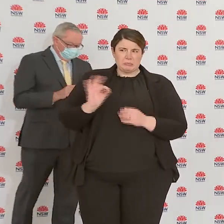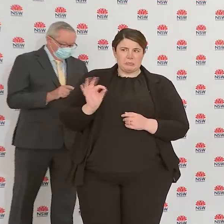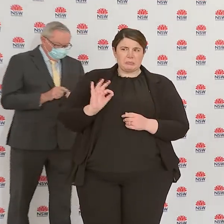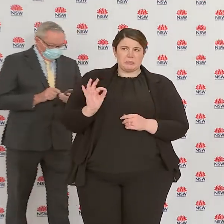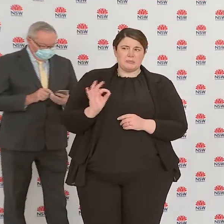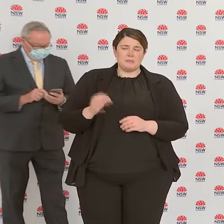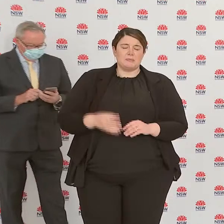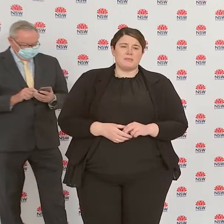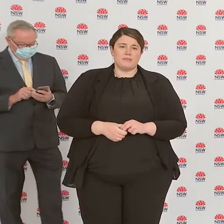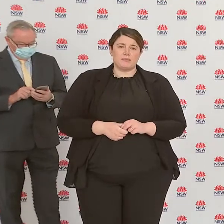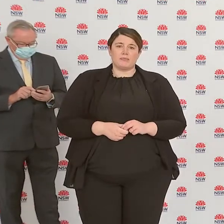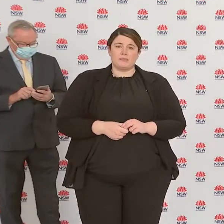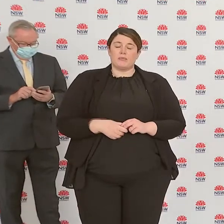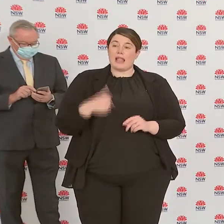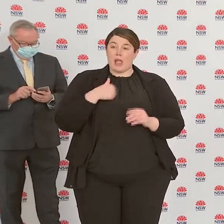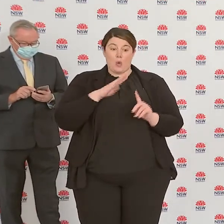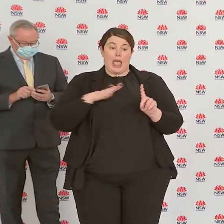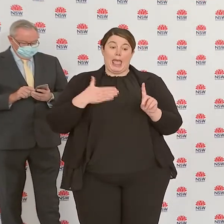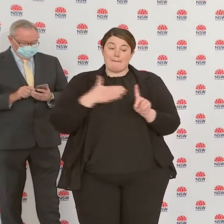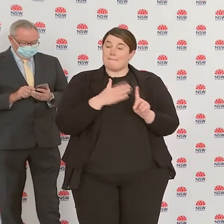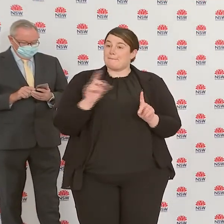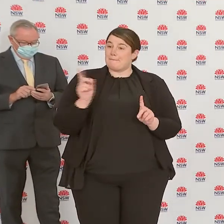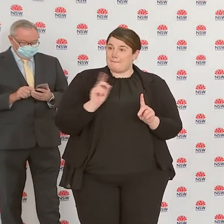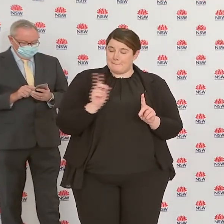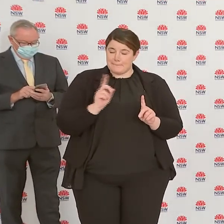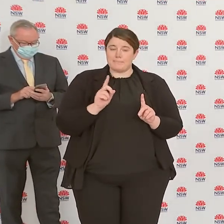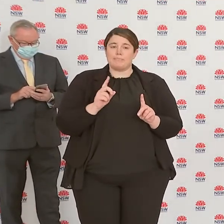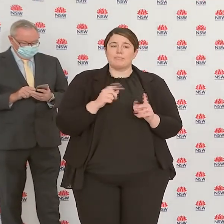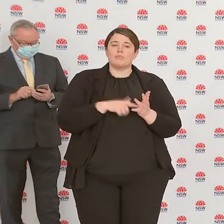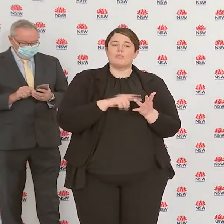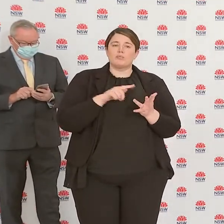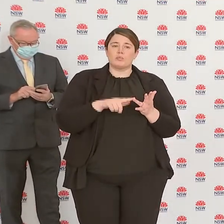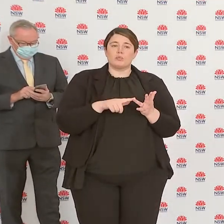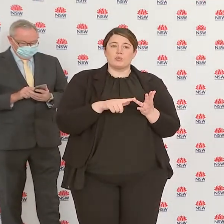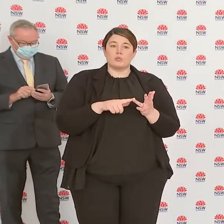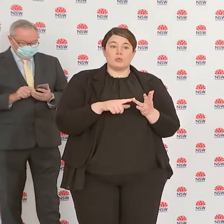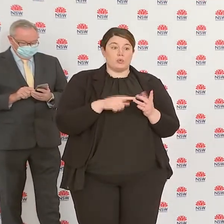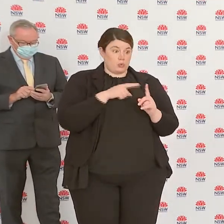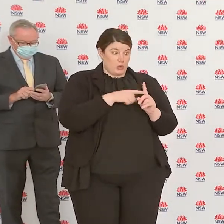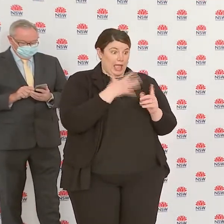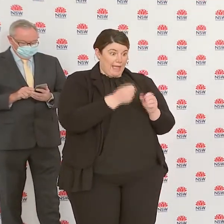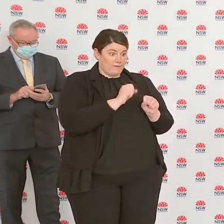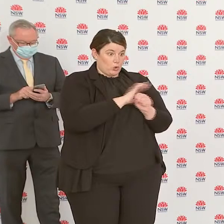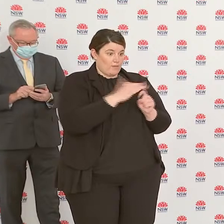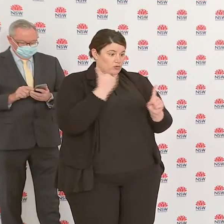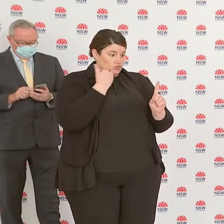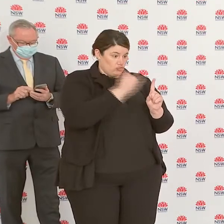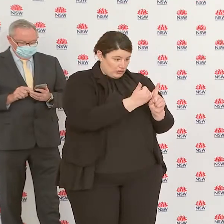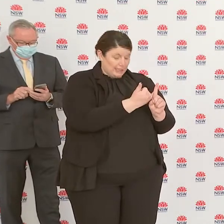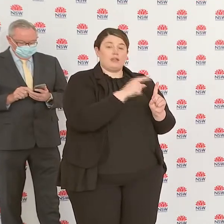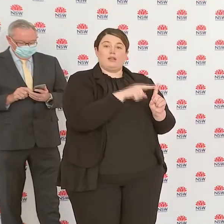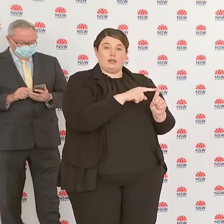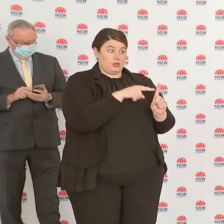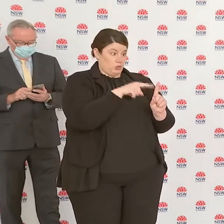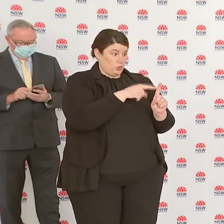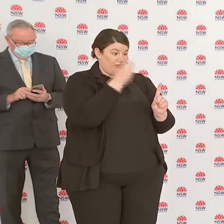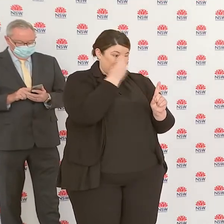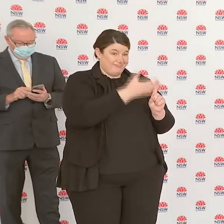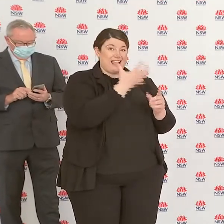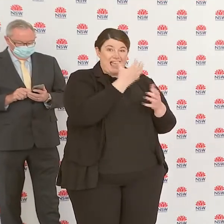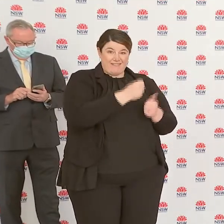certainly contacting. Our priority is to call cases that are positive, confirm that they are